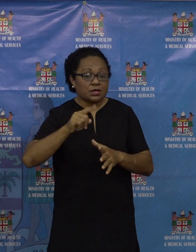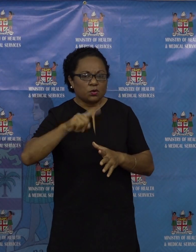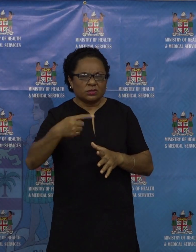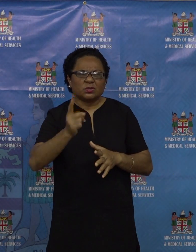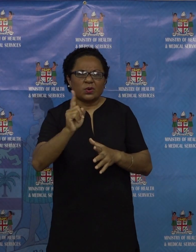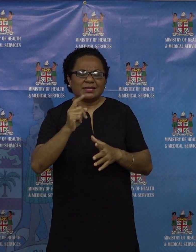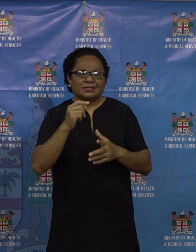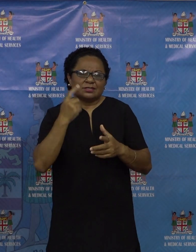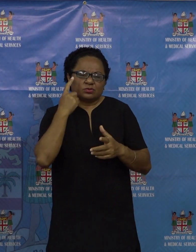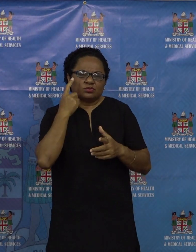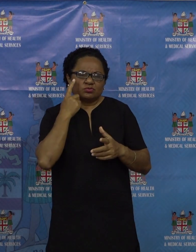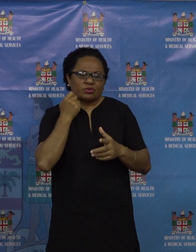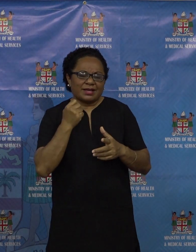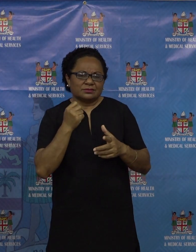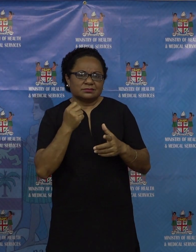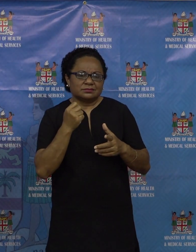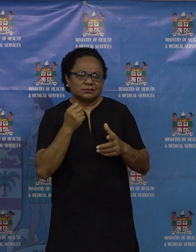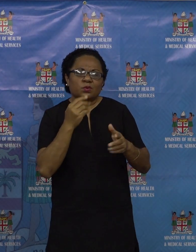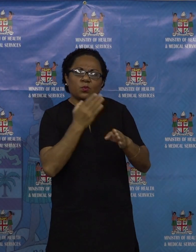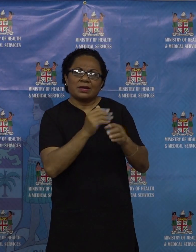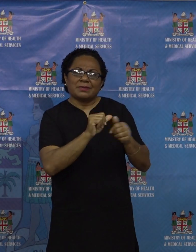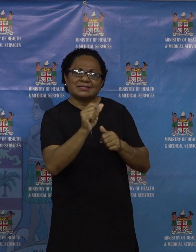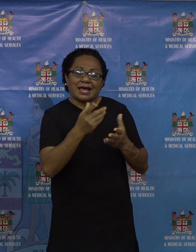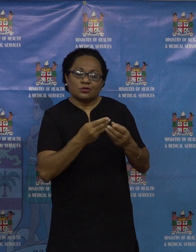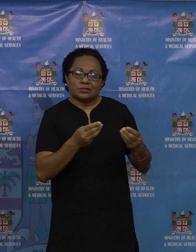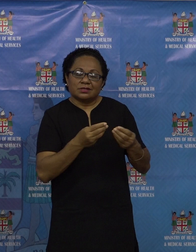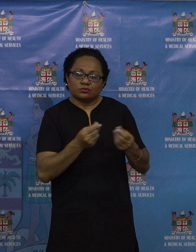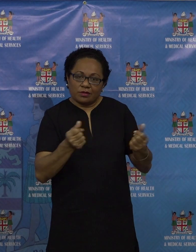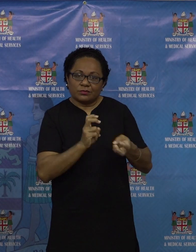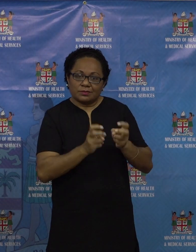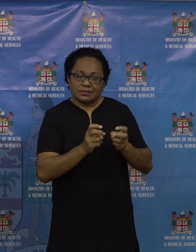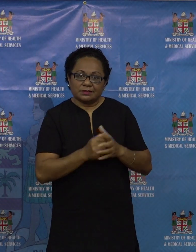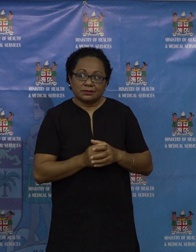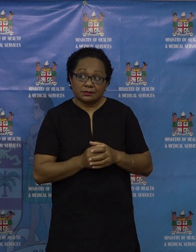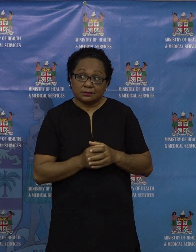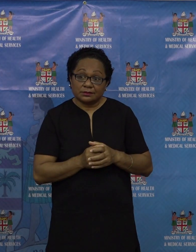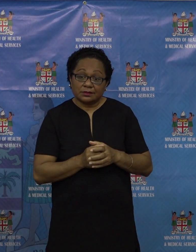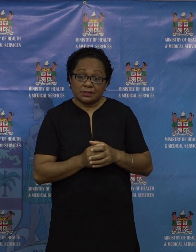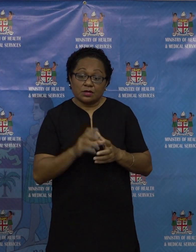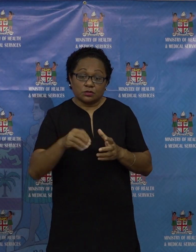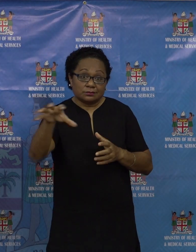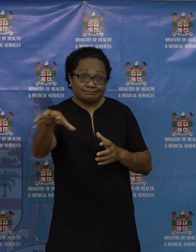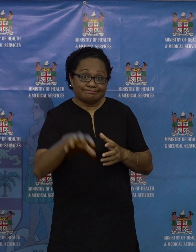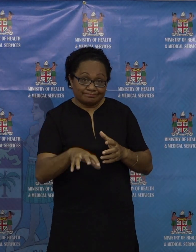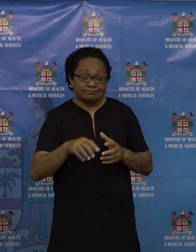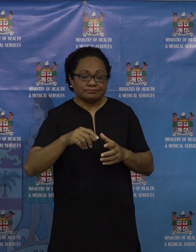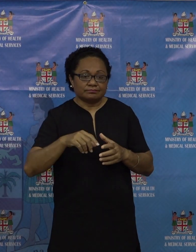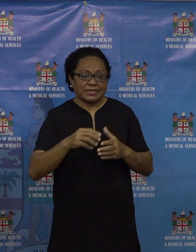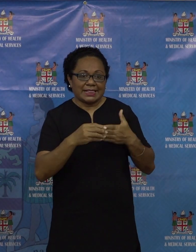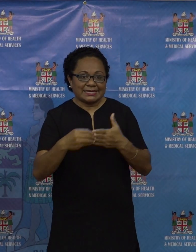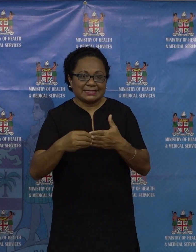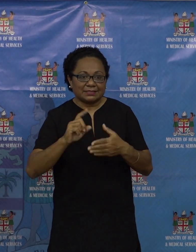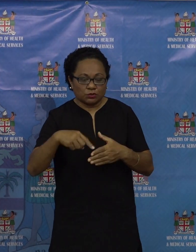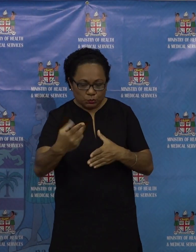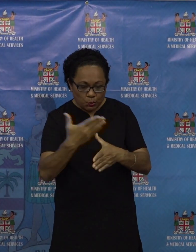phase, and the subdivisional teams in the two divisions are running the response in their respective areas. This is in terms